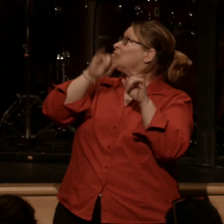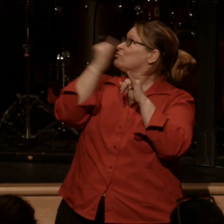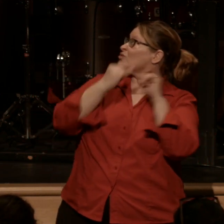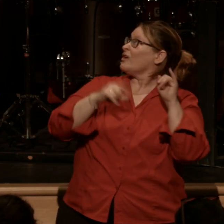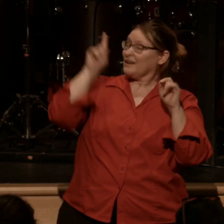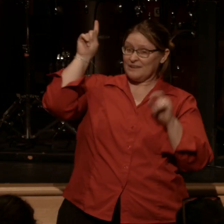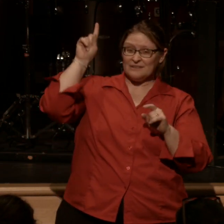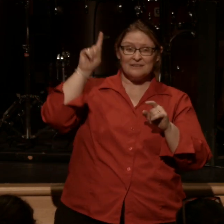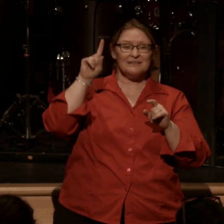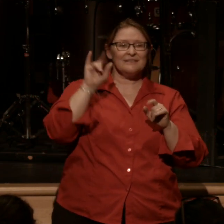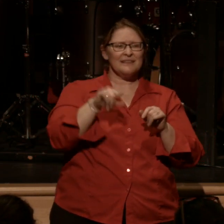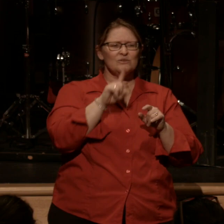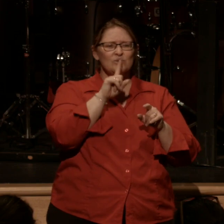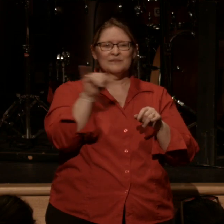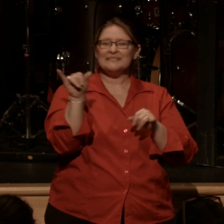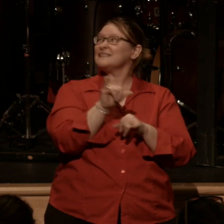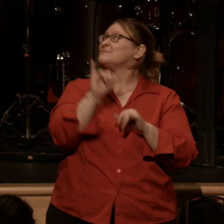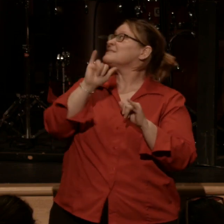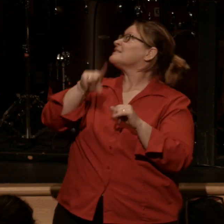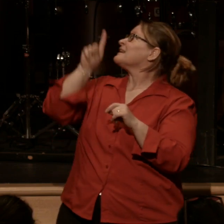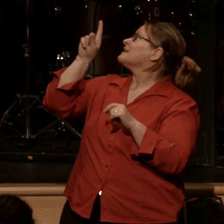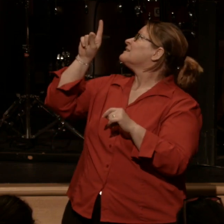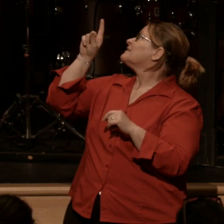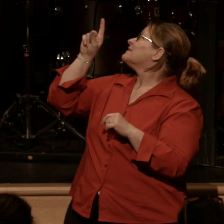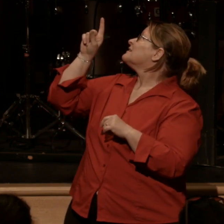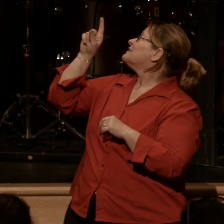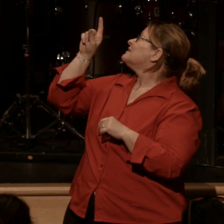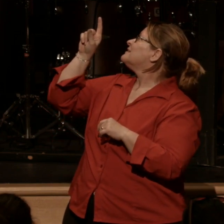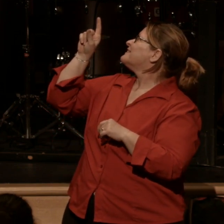is also true of this trajectory.